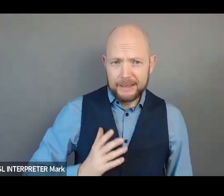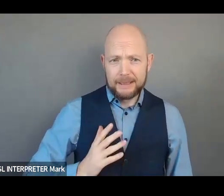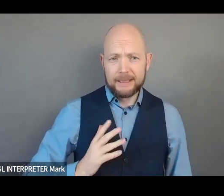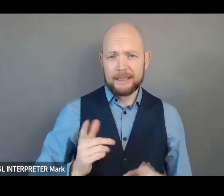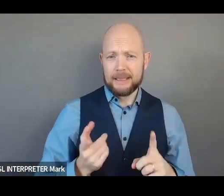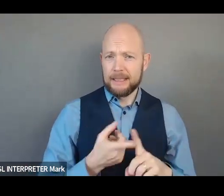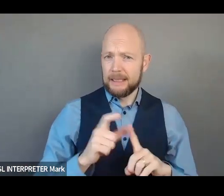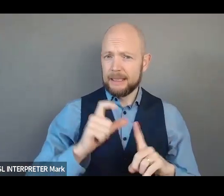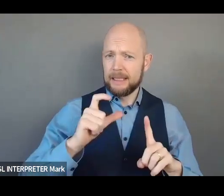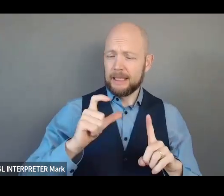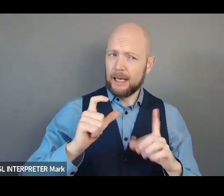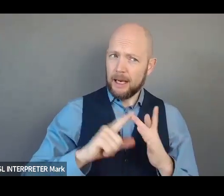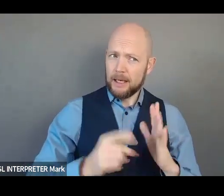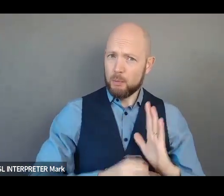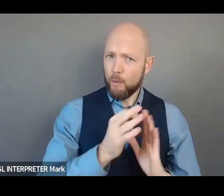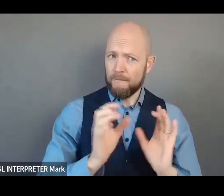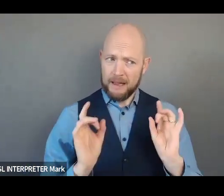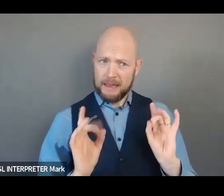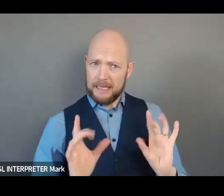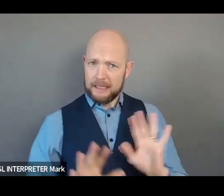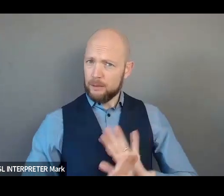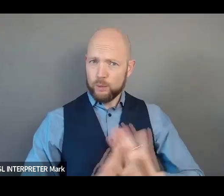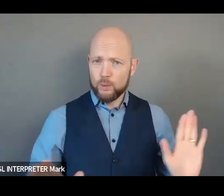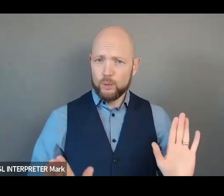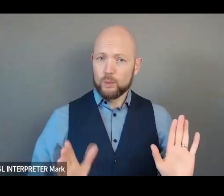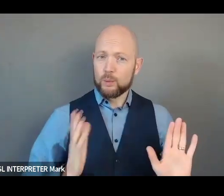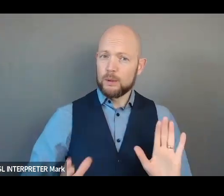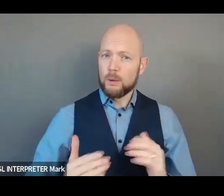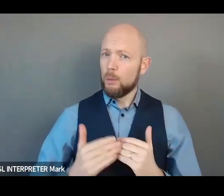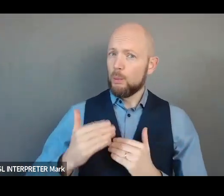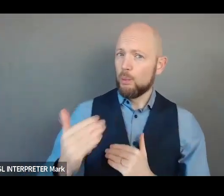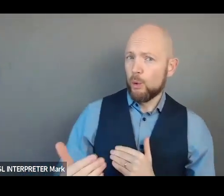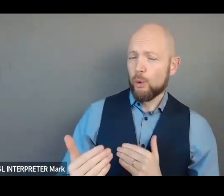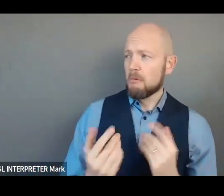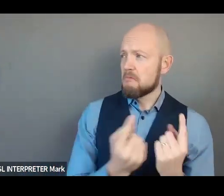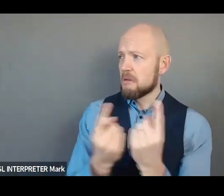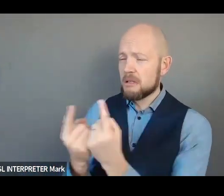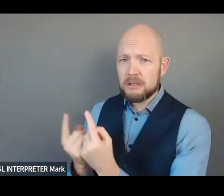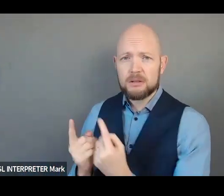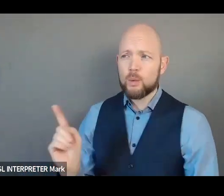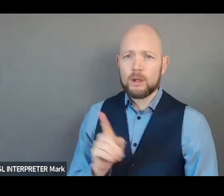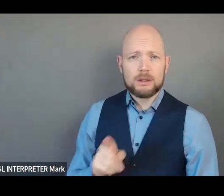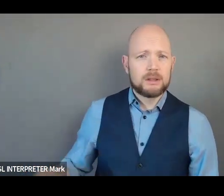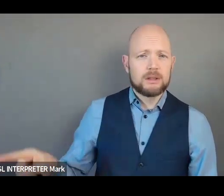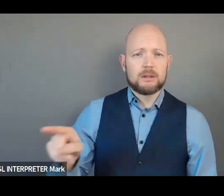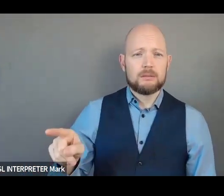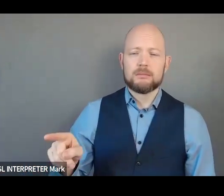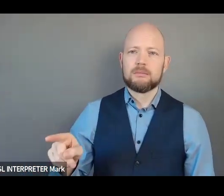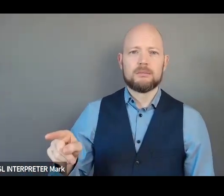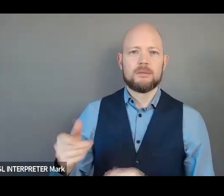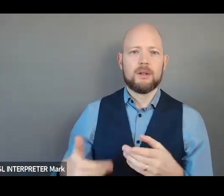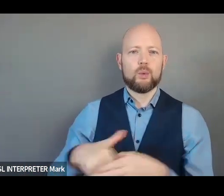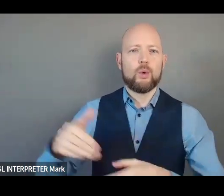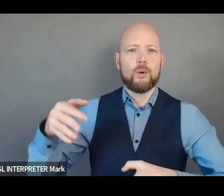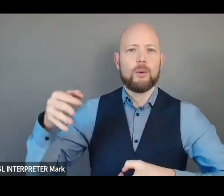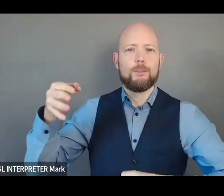EDI. A lot of the things that probably would change and benefit EDI, and therefore overcoming, in a sense, the politics of, you